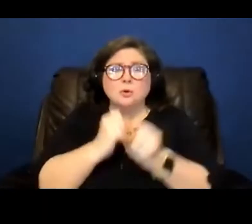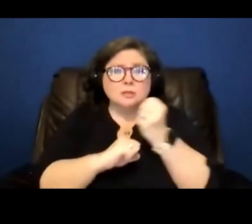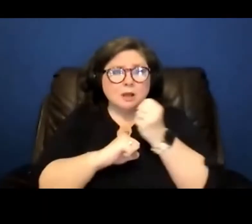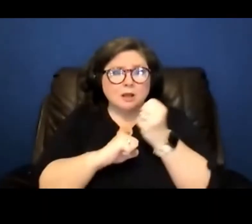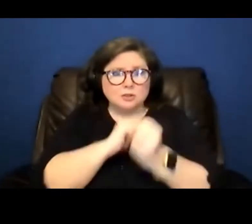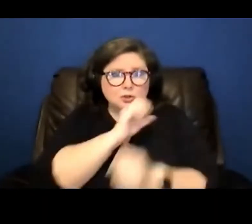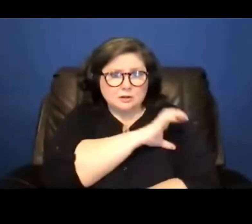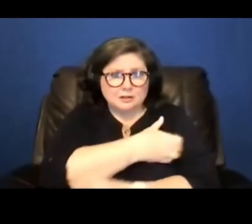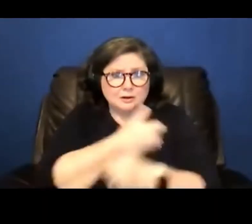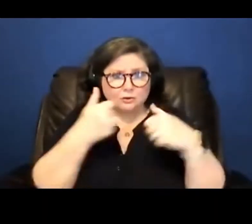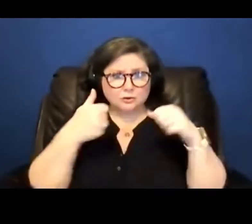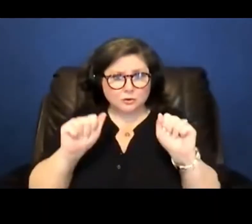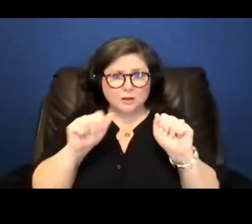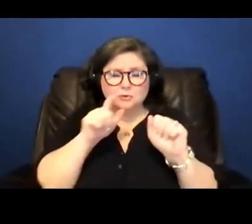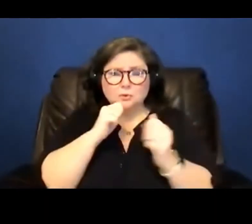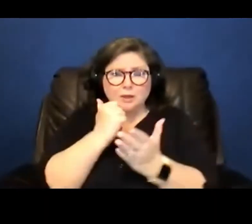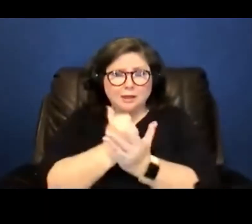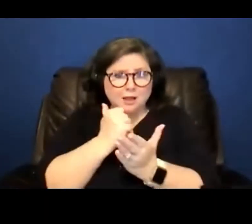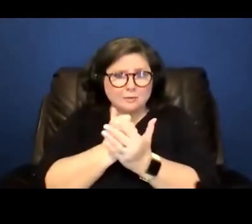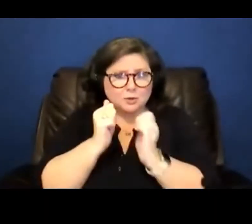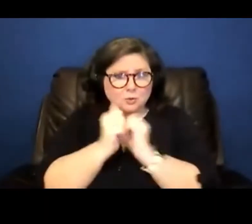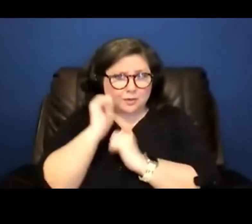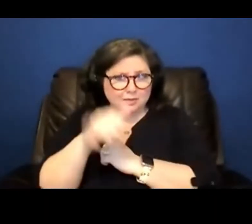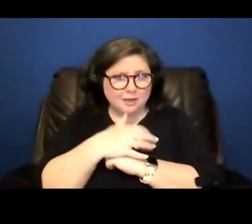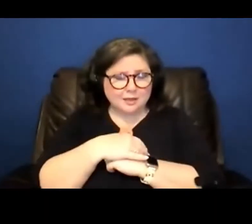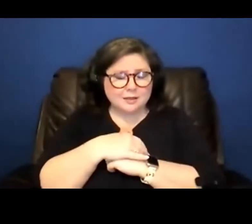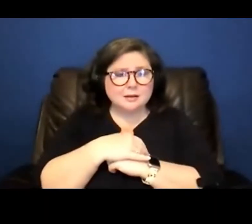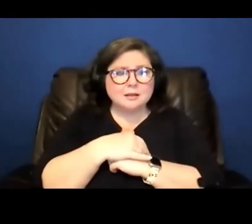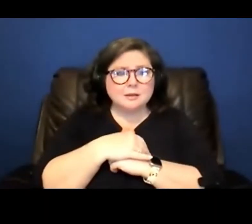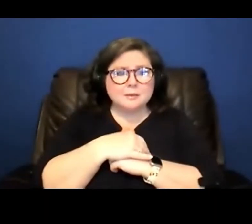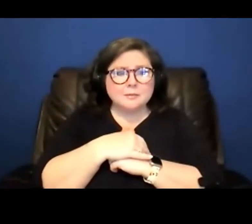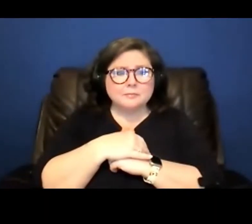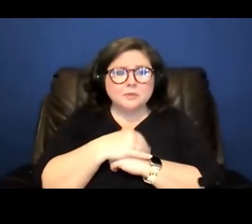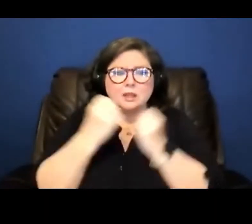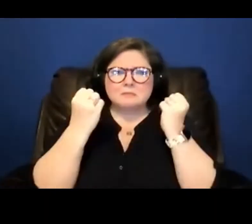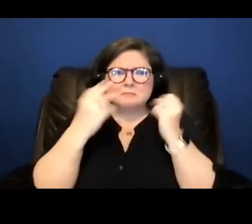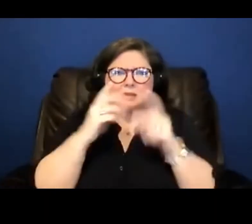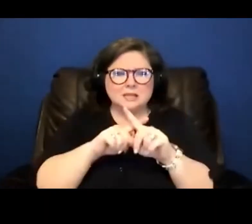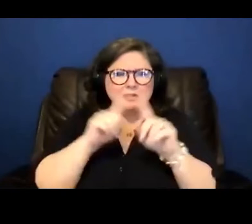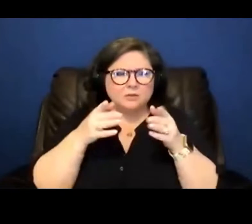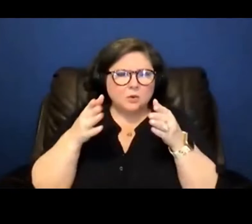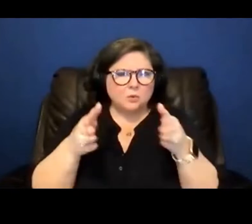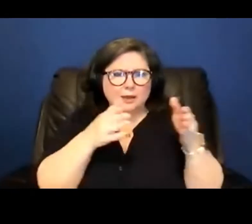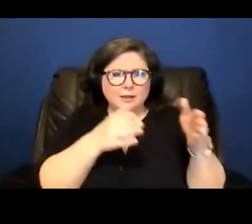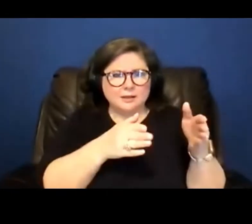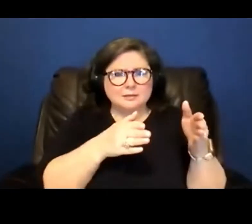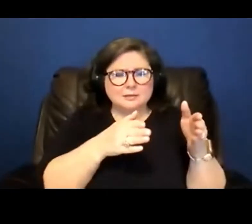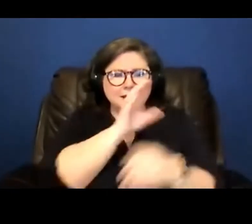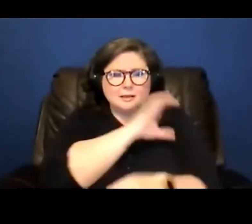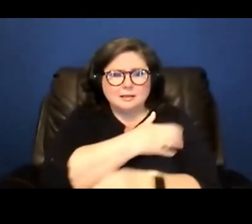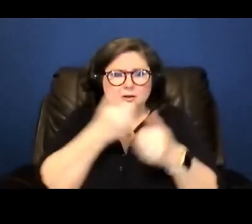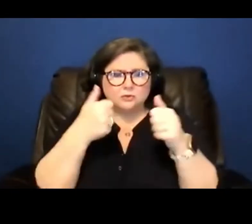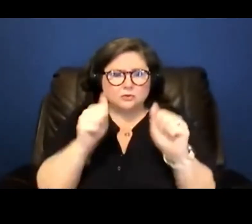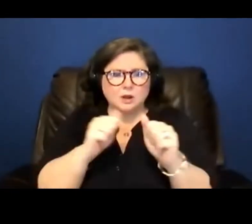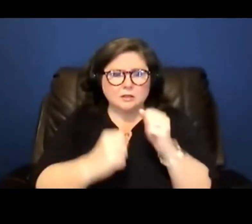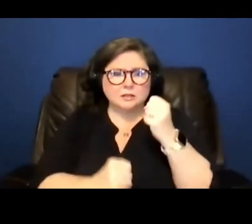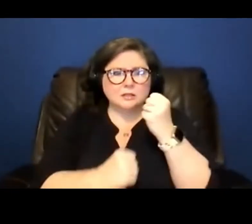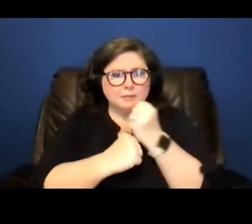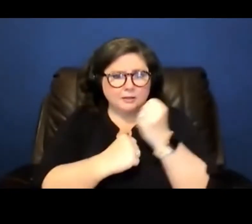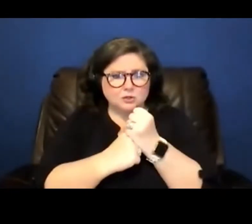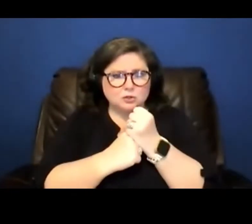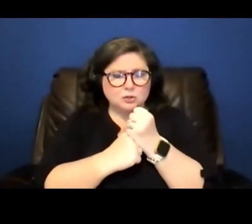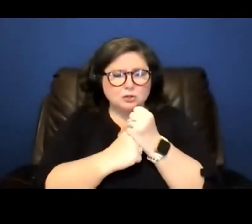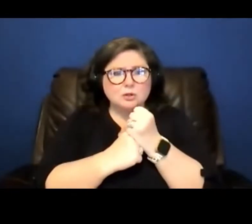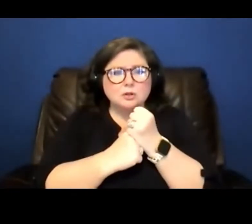and who helps with this? So there are many different ways that these clinical trials are being sponsored. There